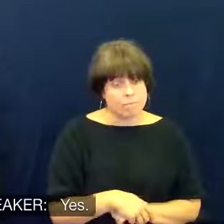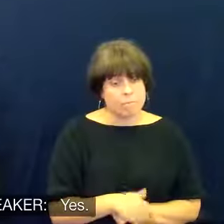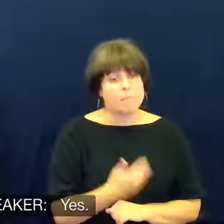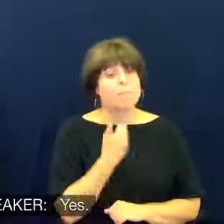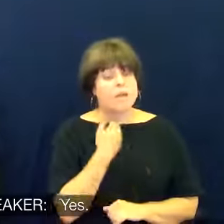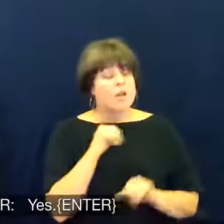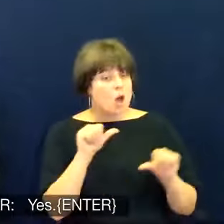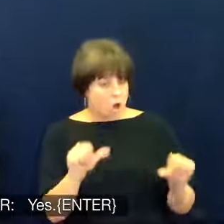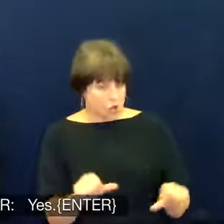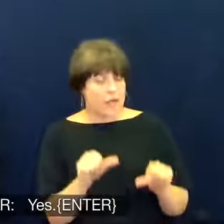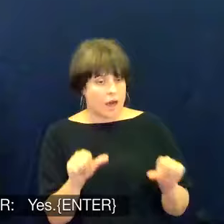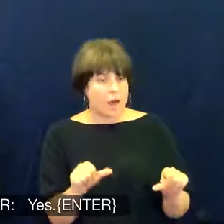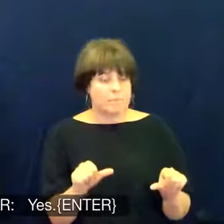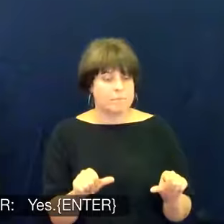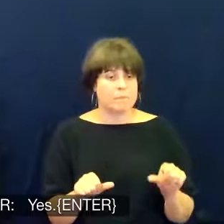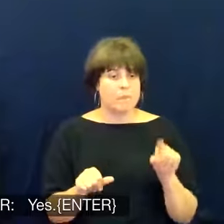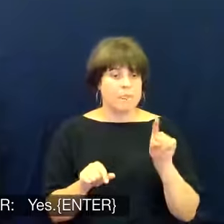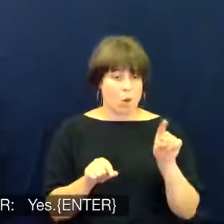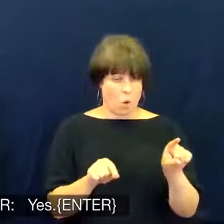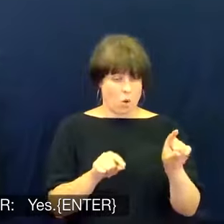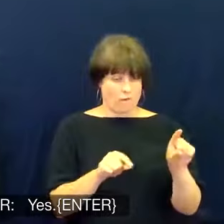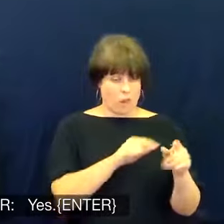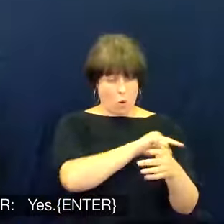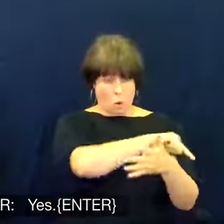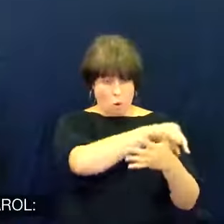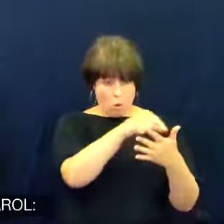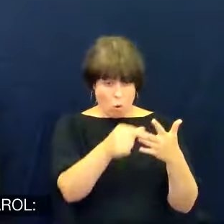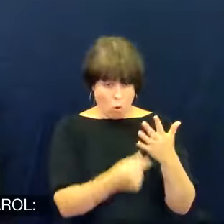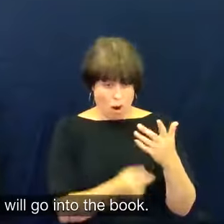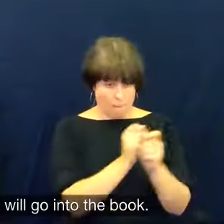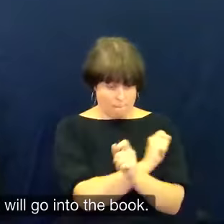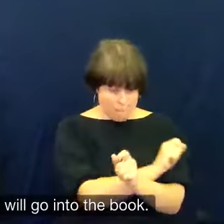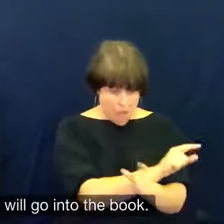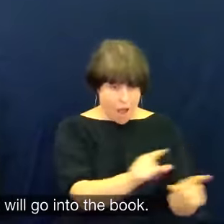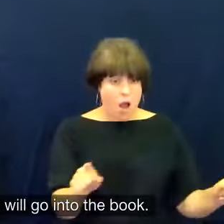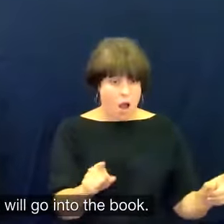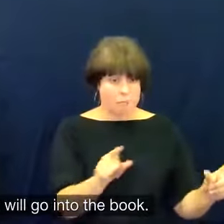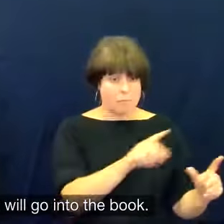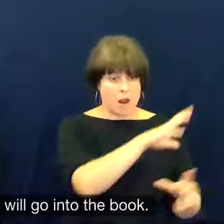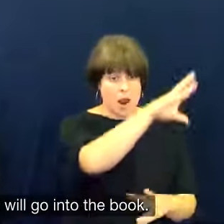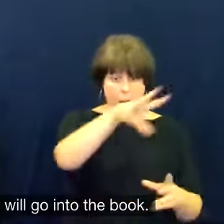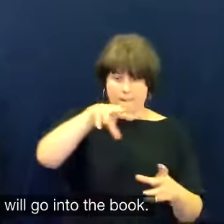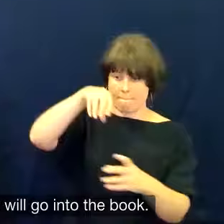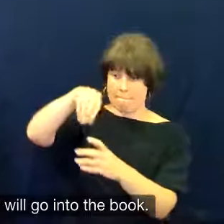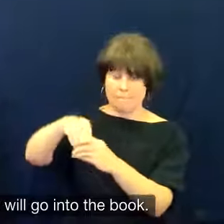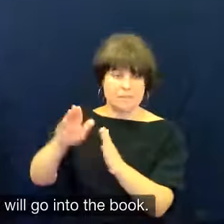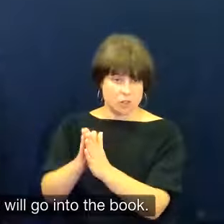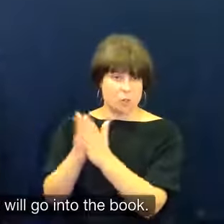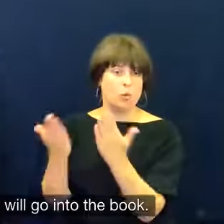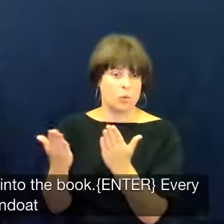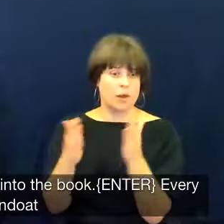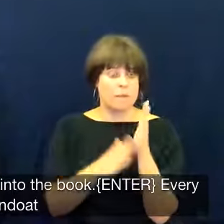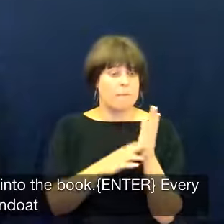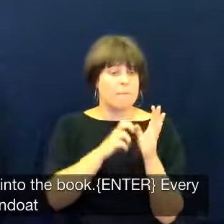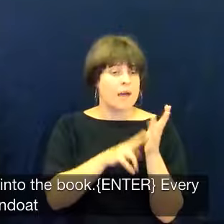Okay, that will definitely go into the book. Every handout that we've given you will go into the manual that we'll